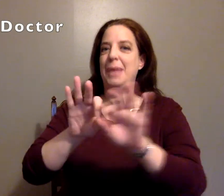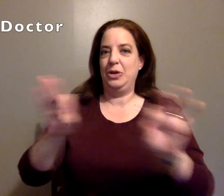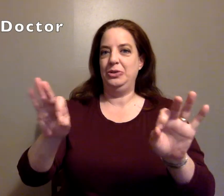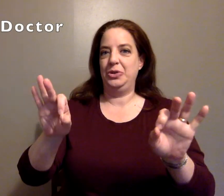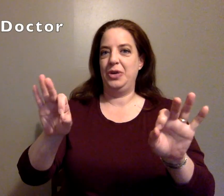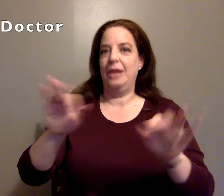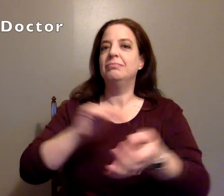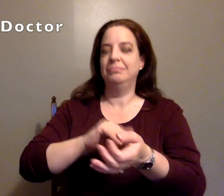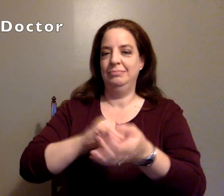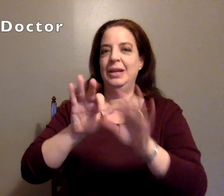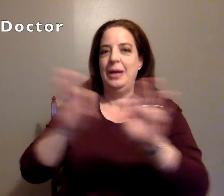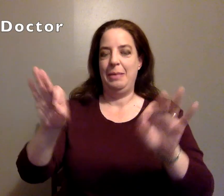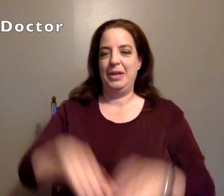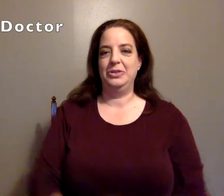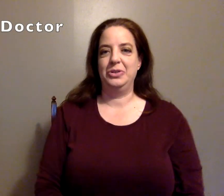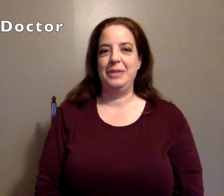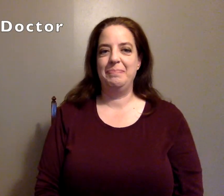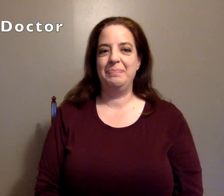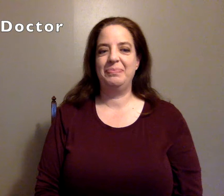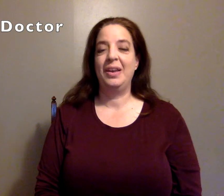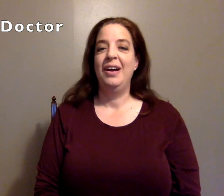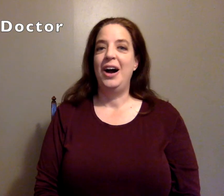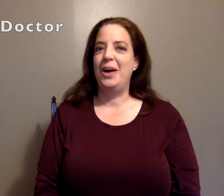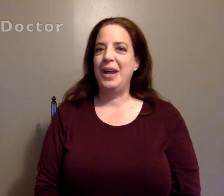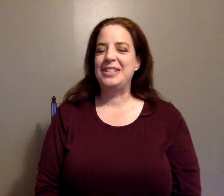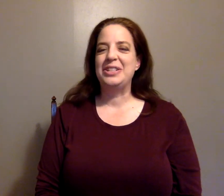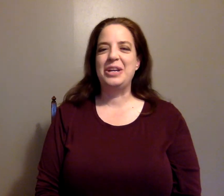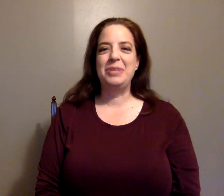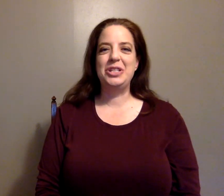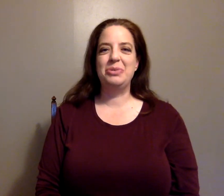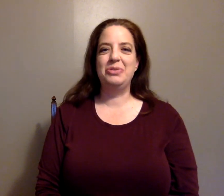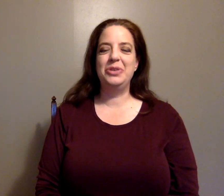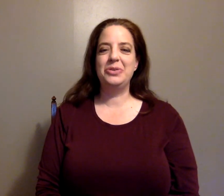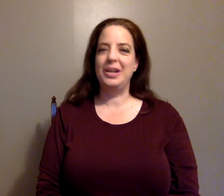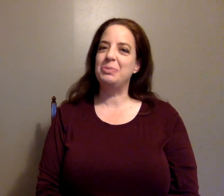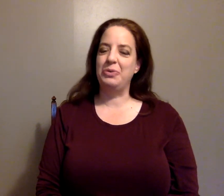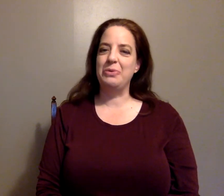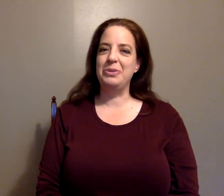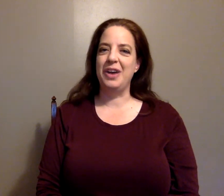medical degree. A medical degree. All right, take a minute to review those signs before we move on.